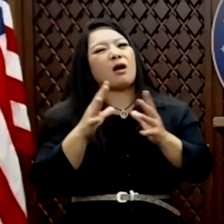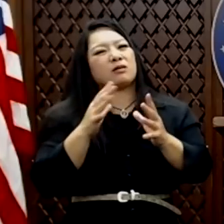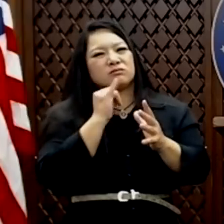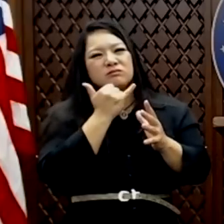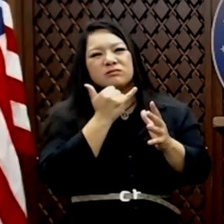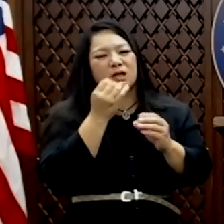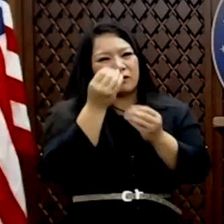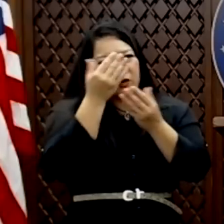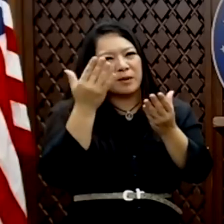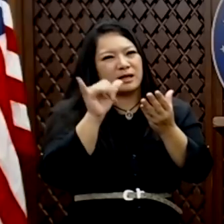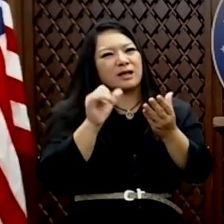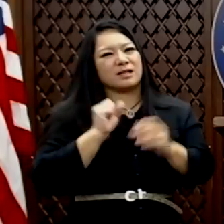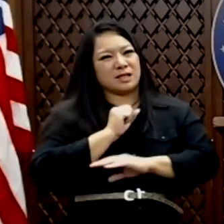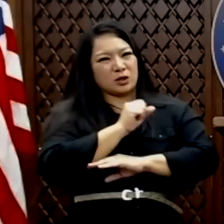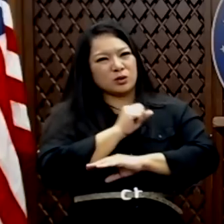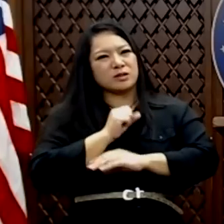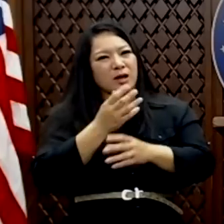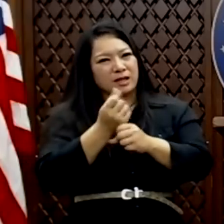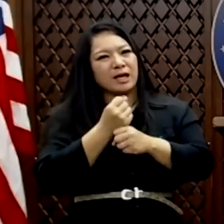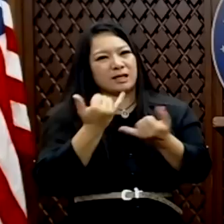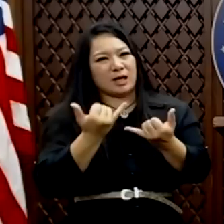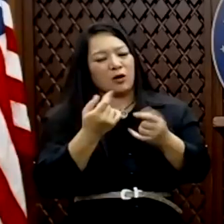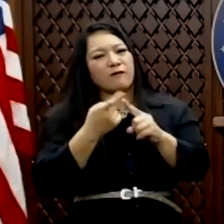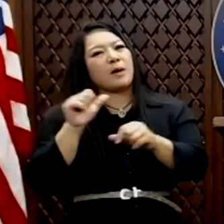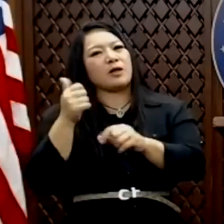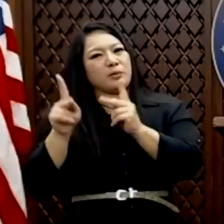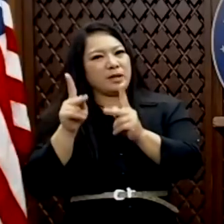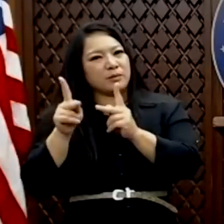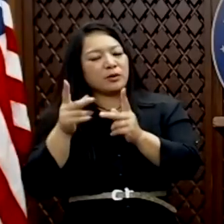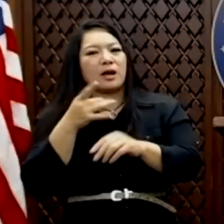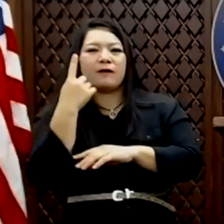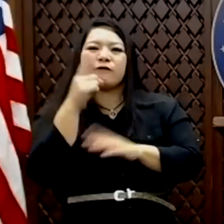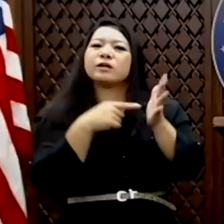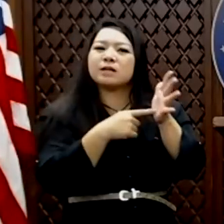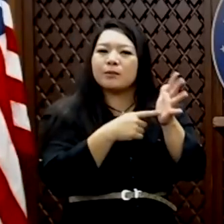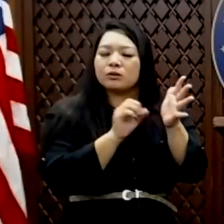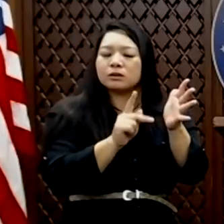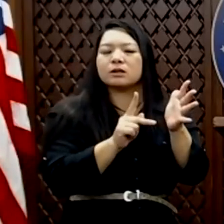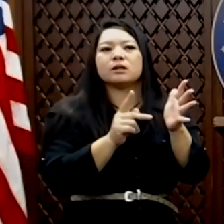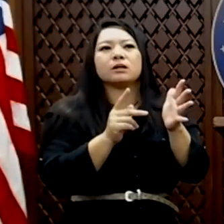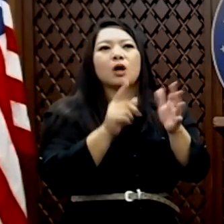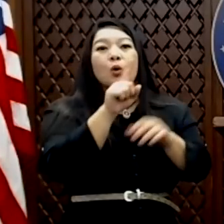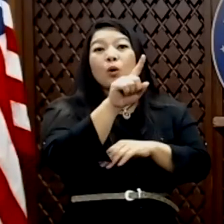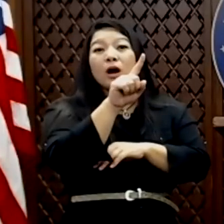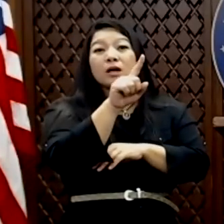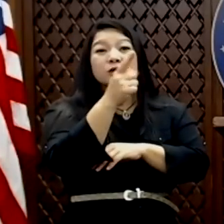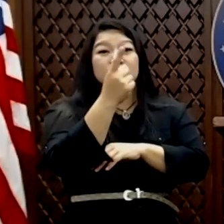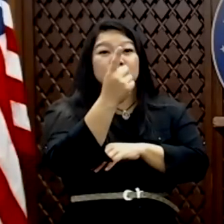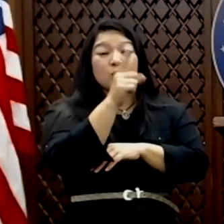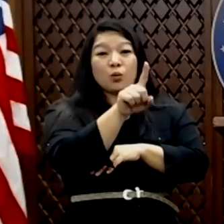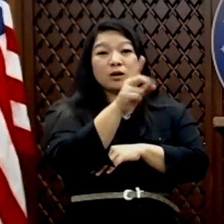misinformation I think that the senators are getting from other people. Like, for example, is the $112